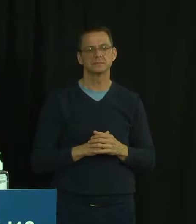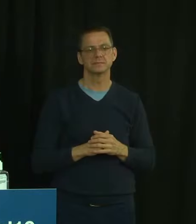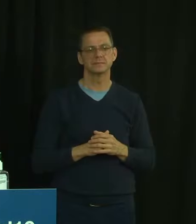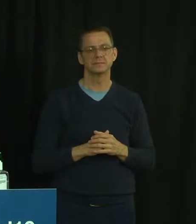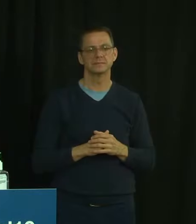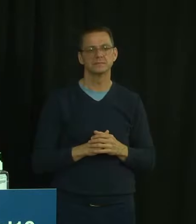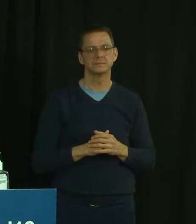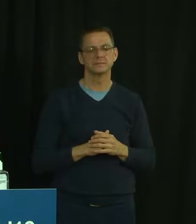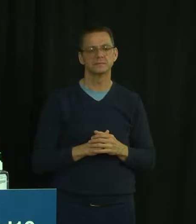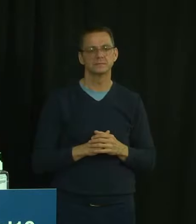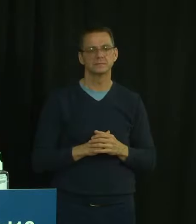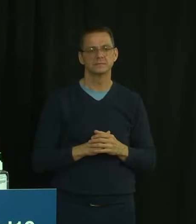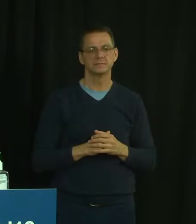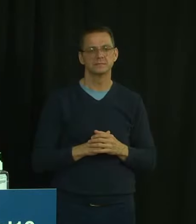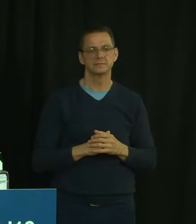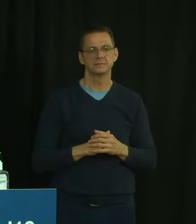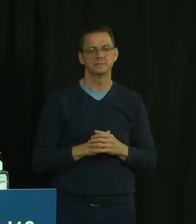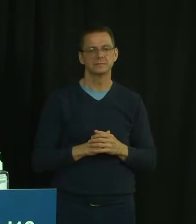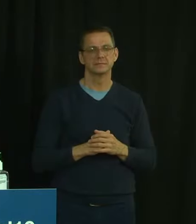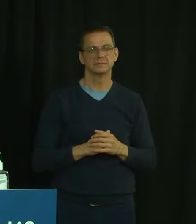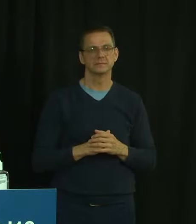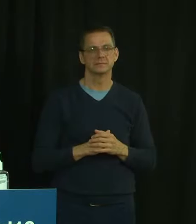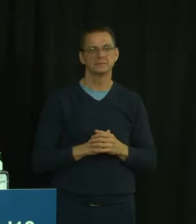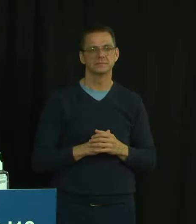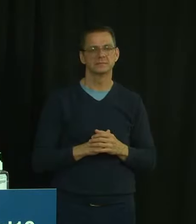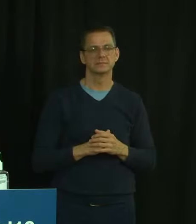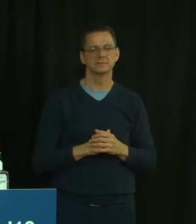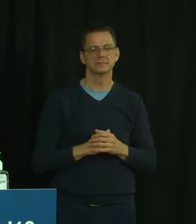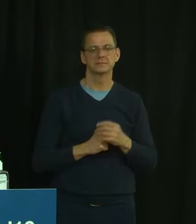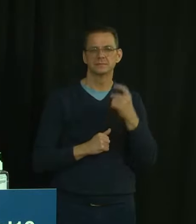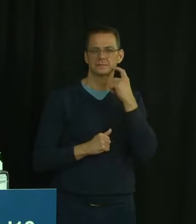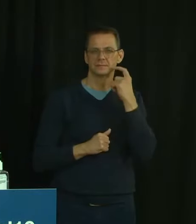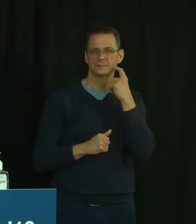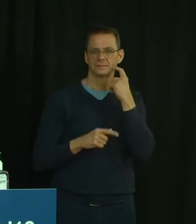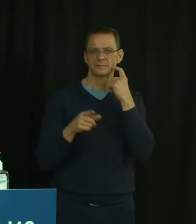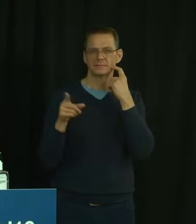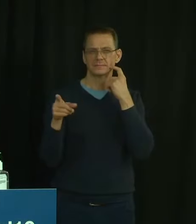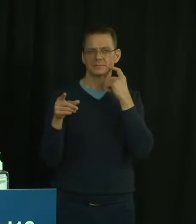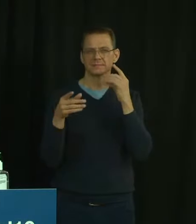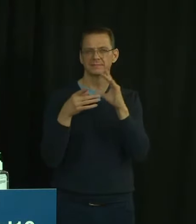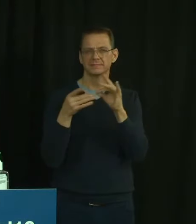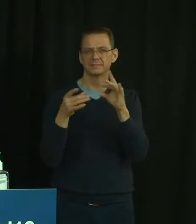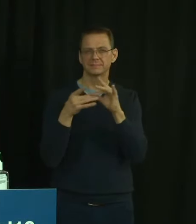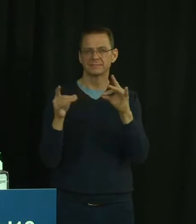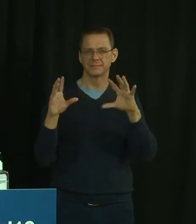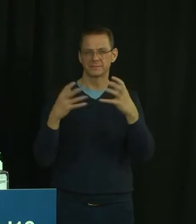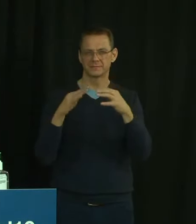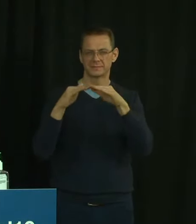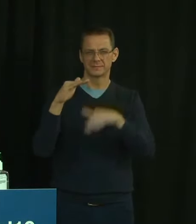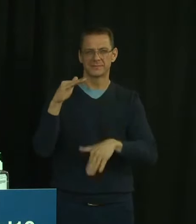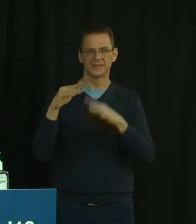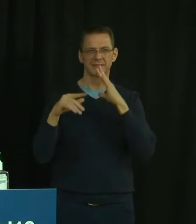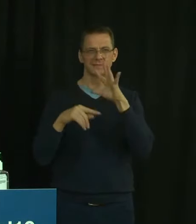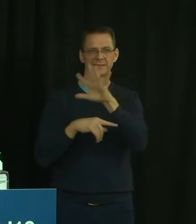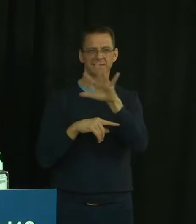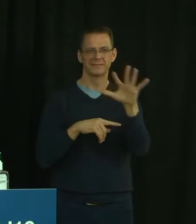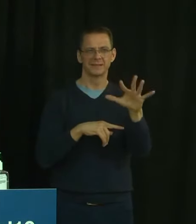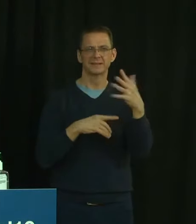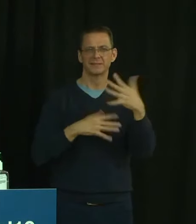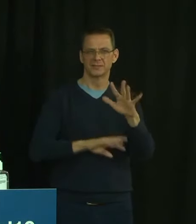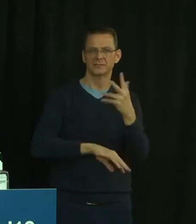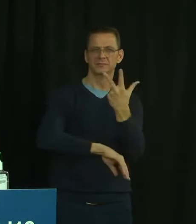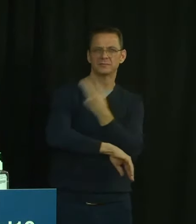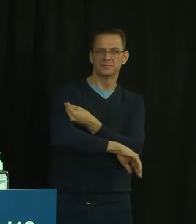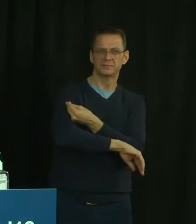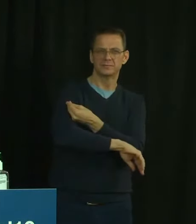that the people who are under 55 who have received that vaccine to date are believed to be at low risk of the blood clotting. I'm